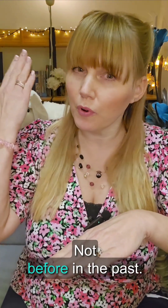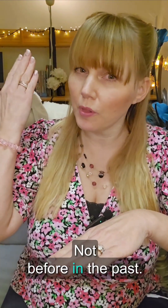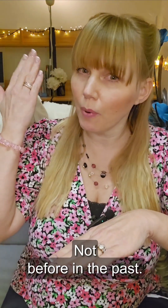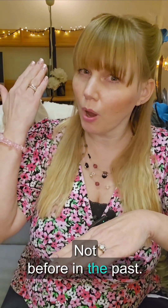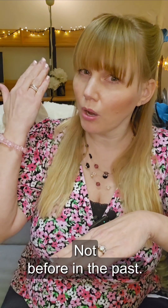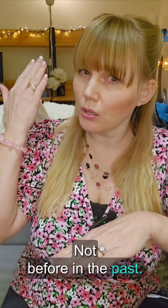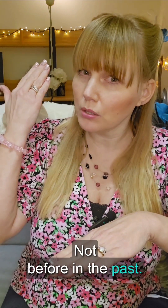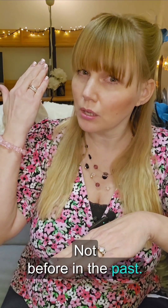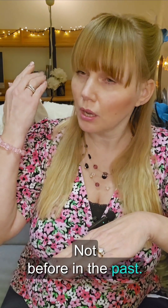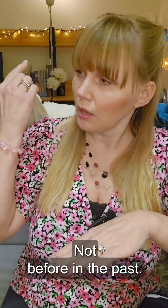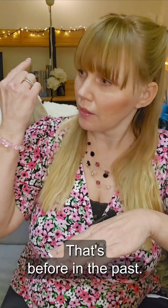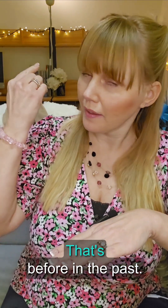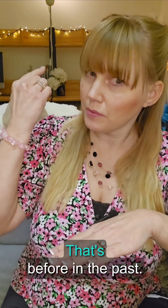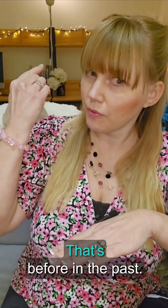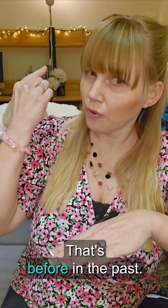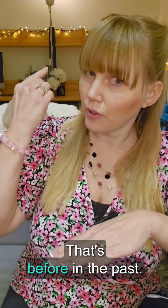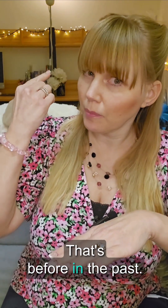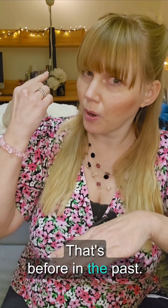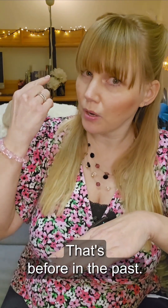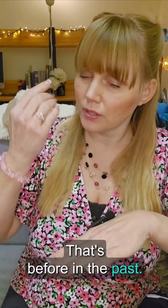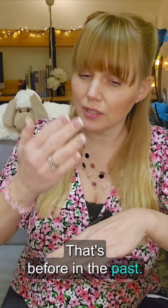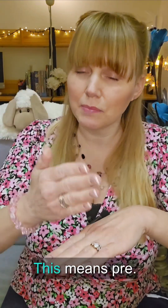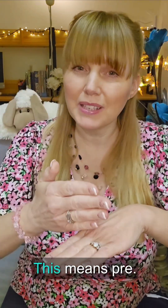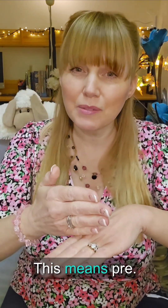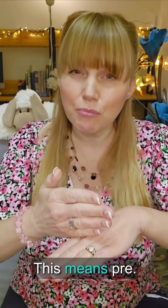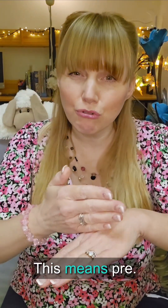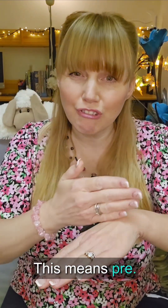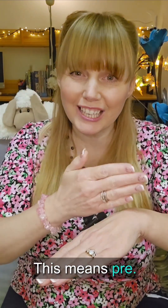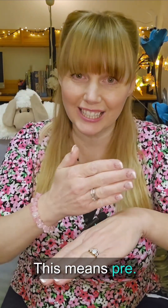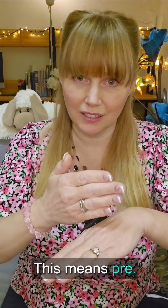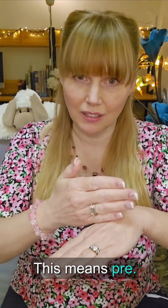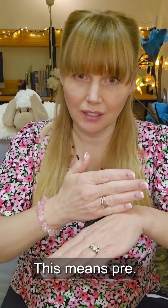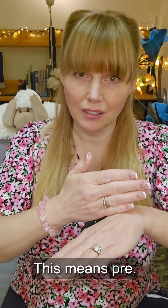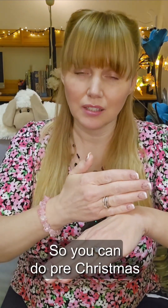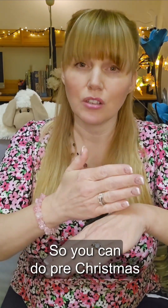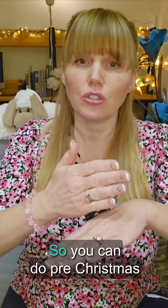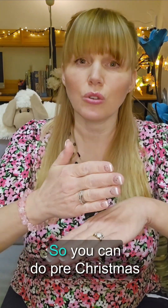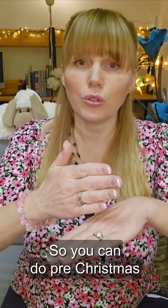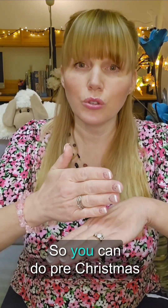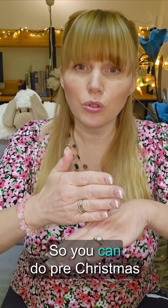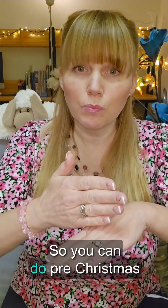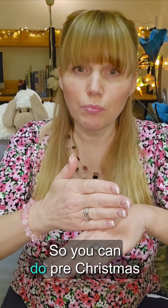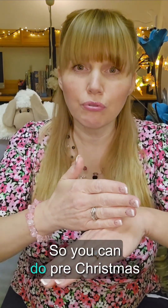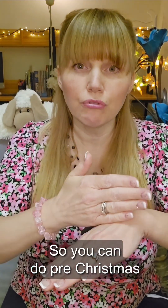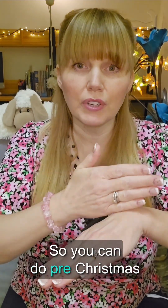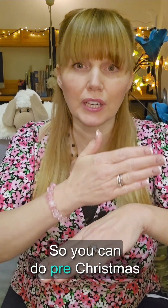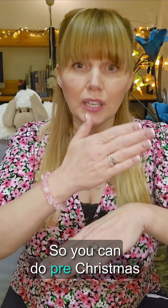in the past. That's before in the past. This means pre. So you can do